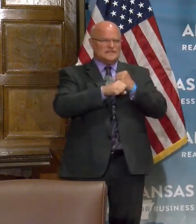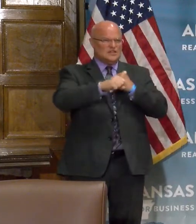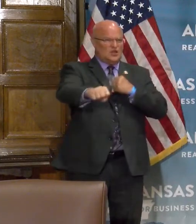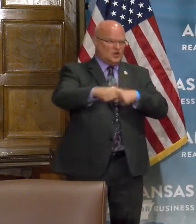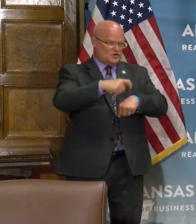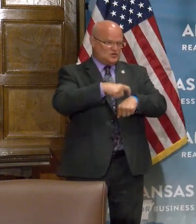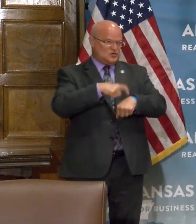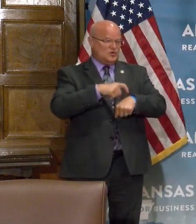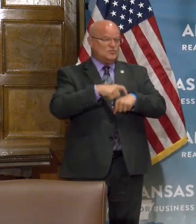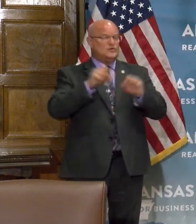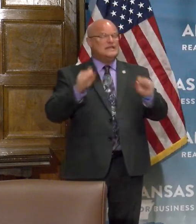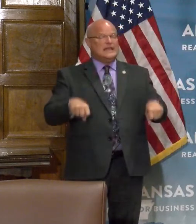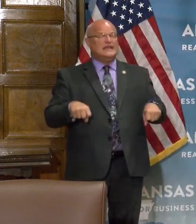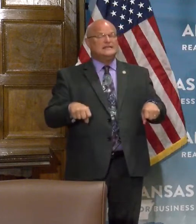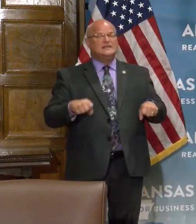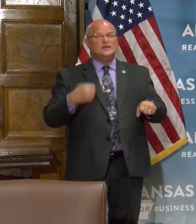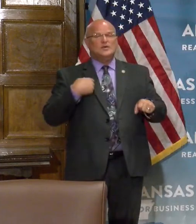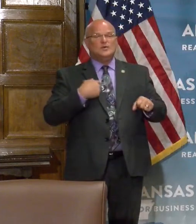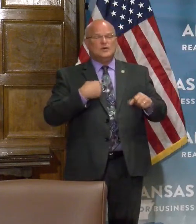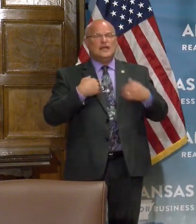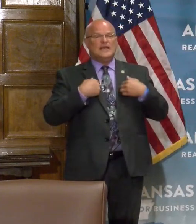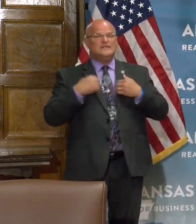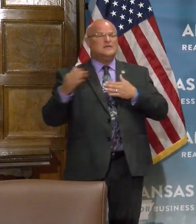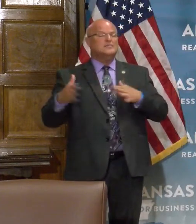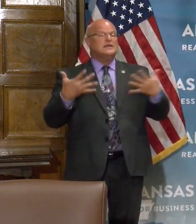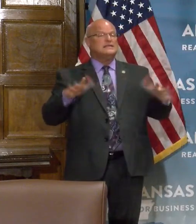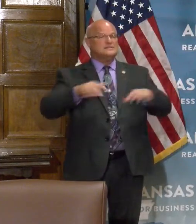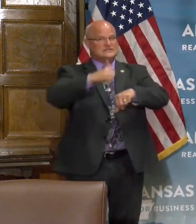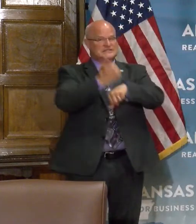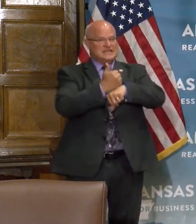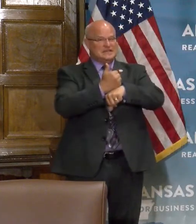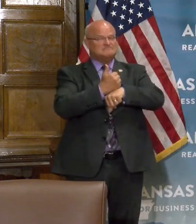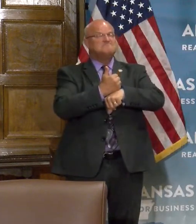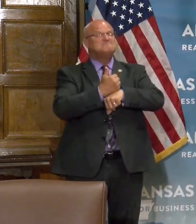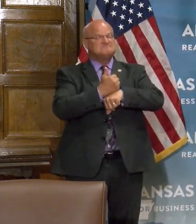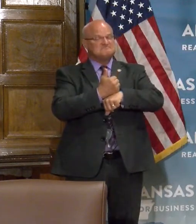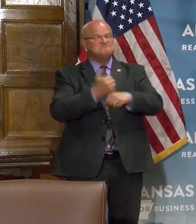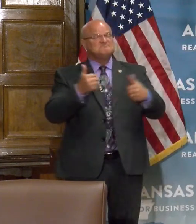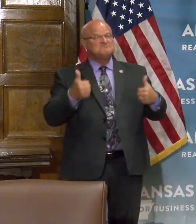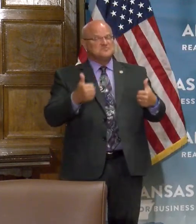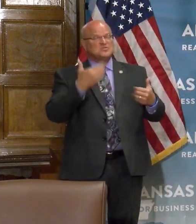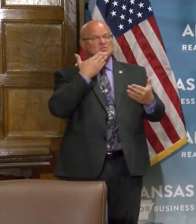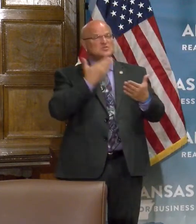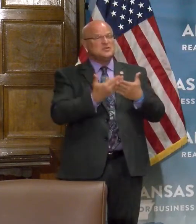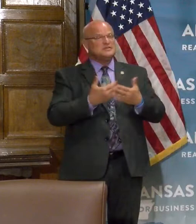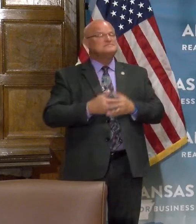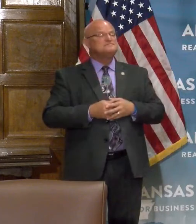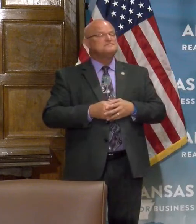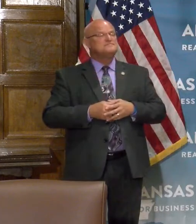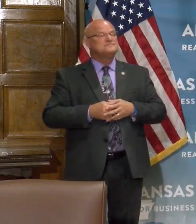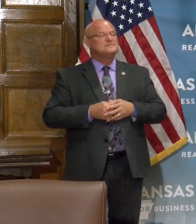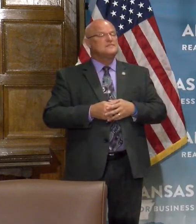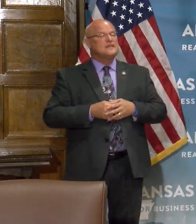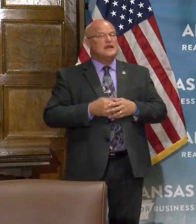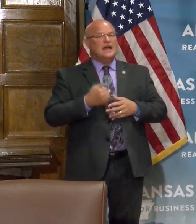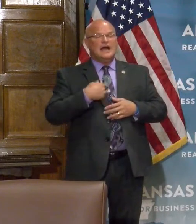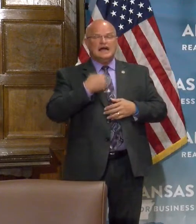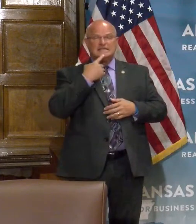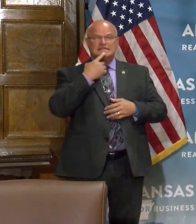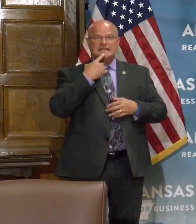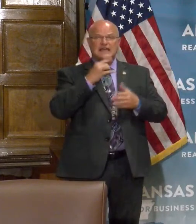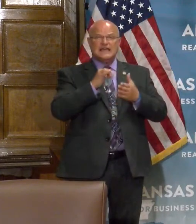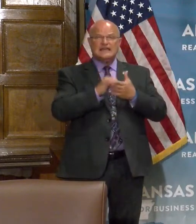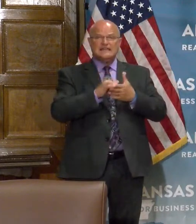critical care capacity in our state or in the community. We have those plans as well, so I feel like we're in good shape there. And then finally, I'd just say